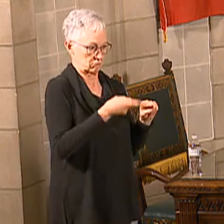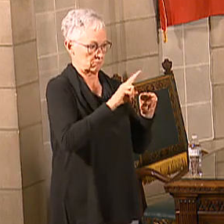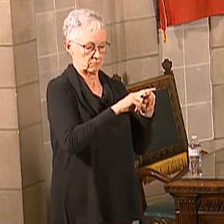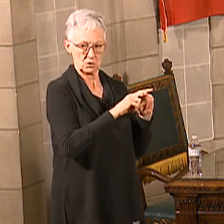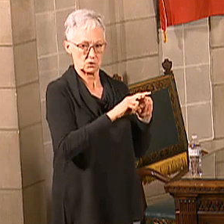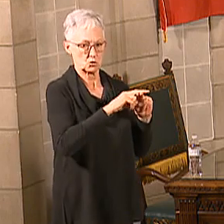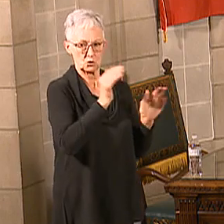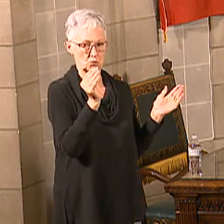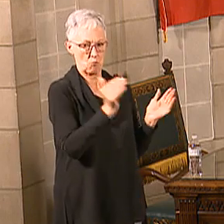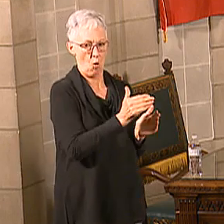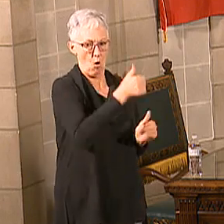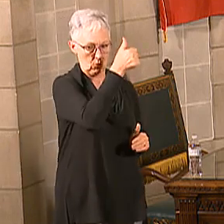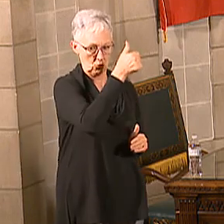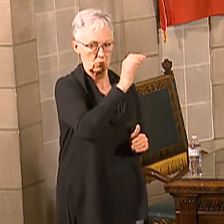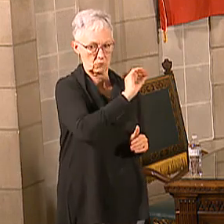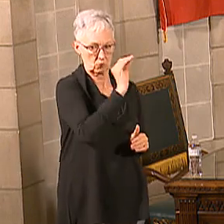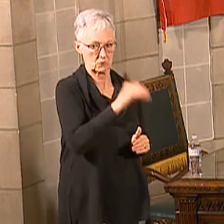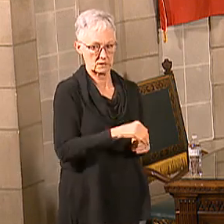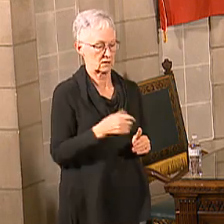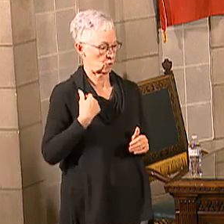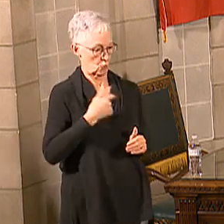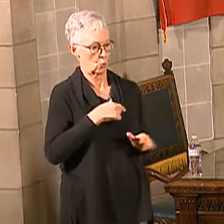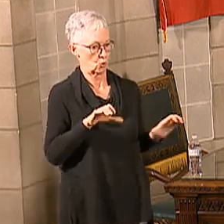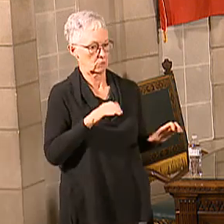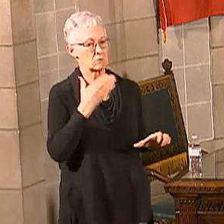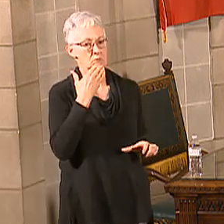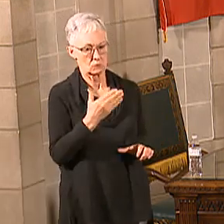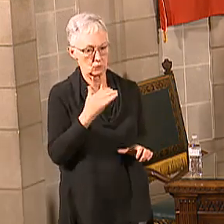good job of managing this crisis. So thank you.